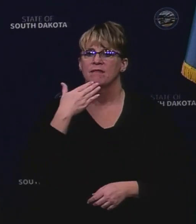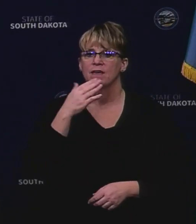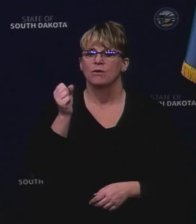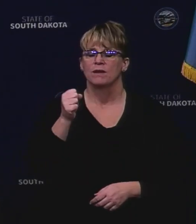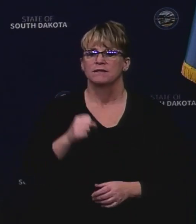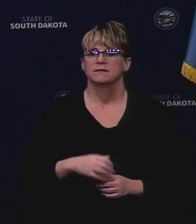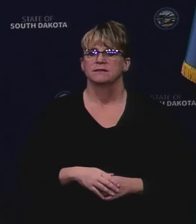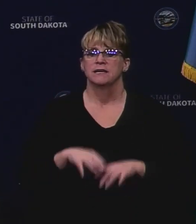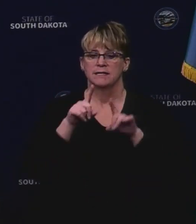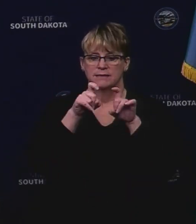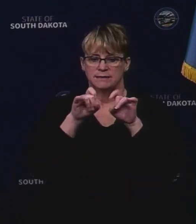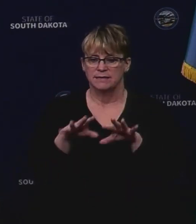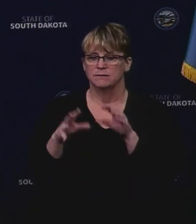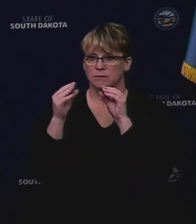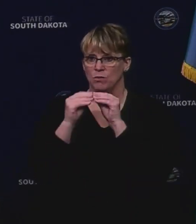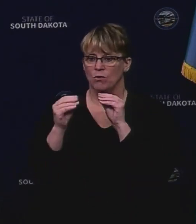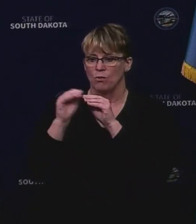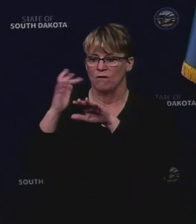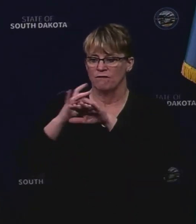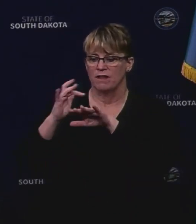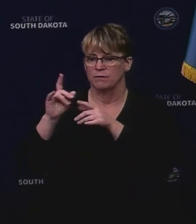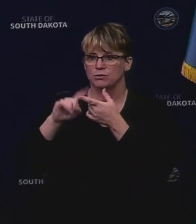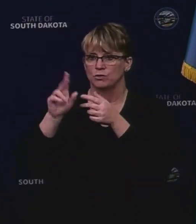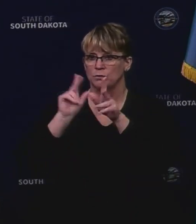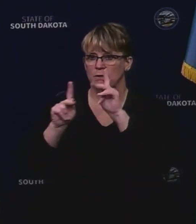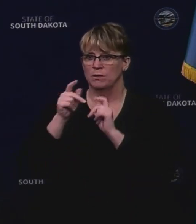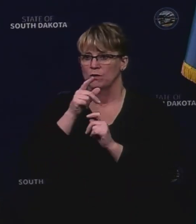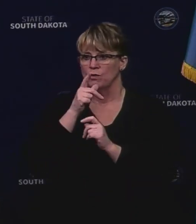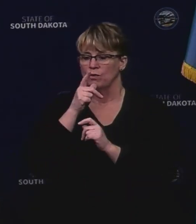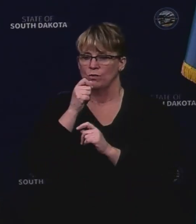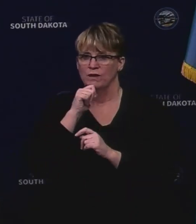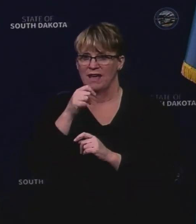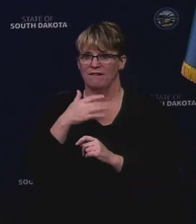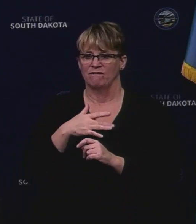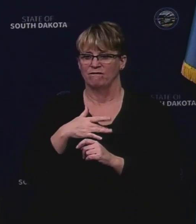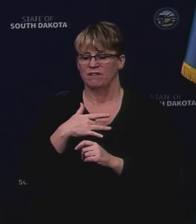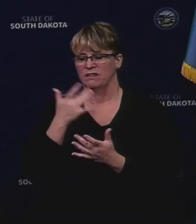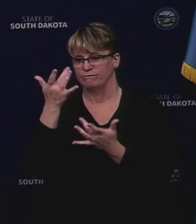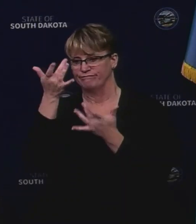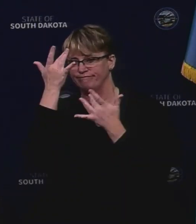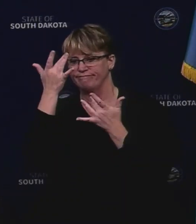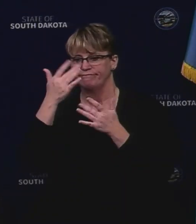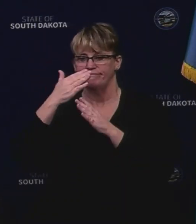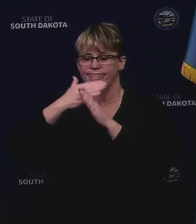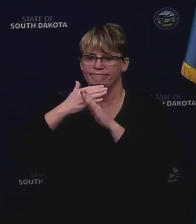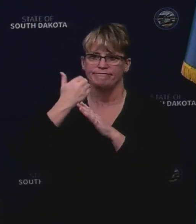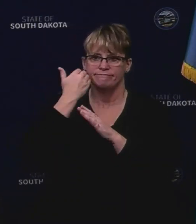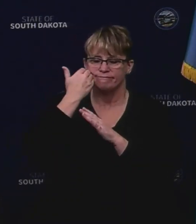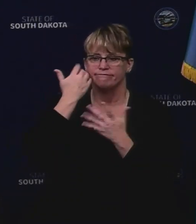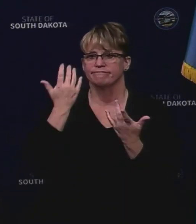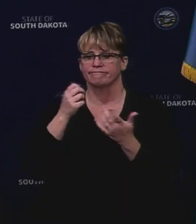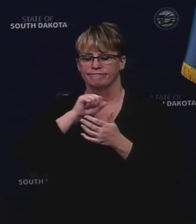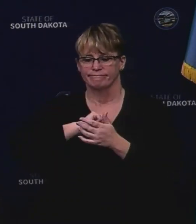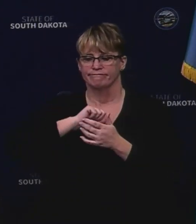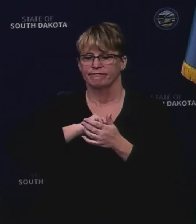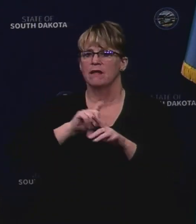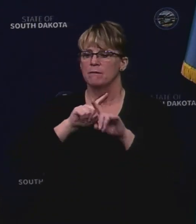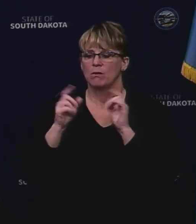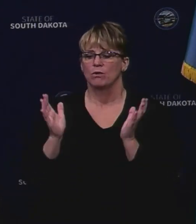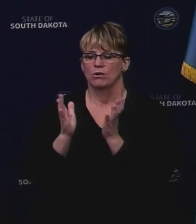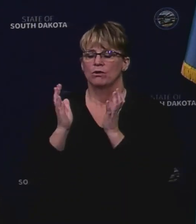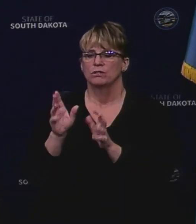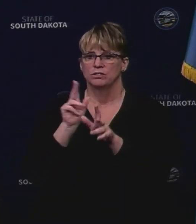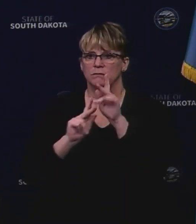question. Yes, testing is being made available to anybody that does have symptoms. Having symptoms is still the standard. But we are